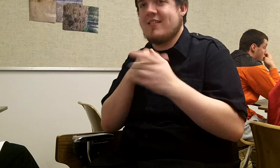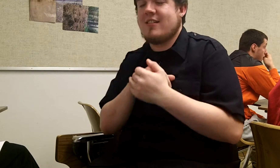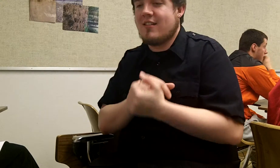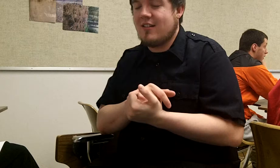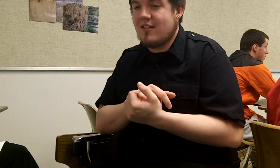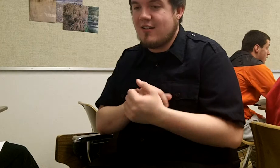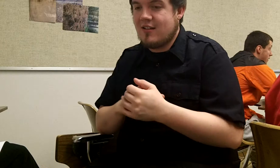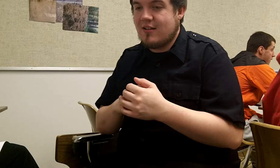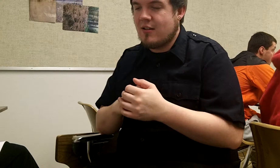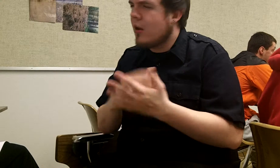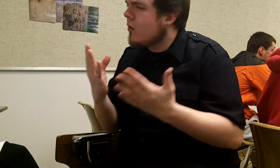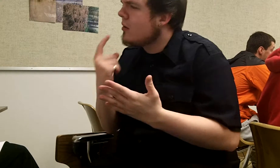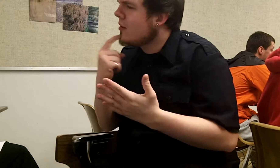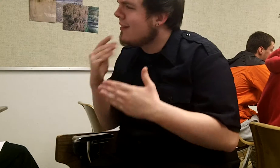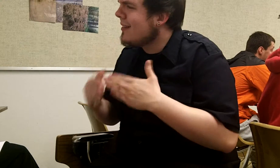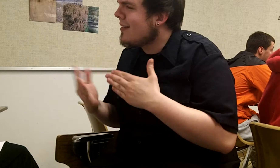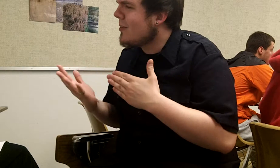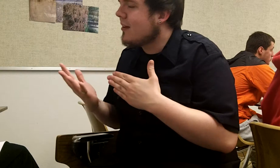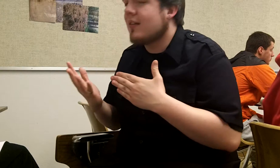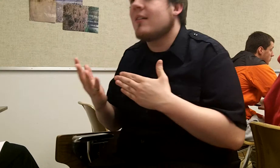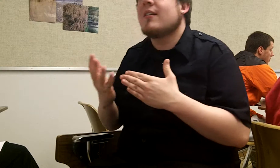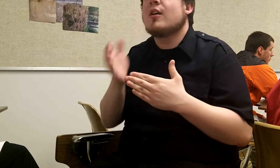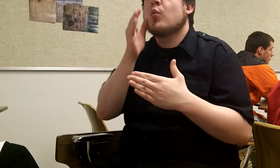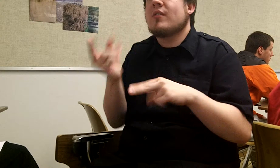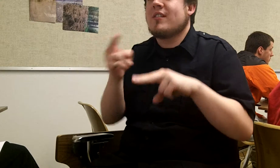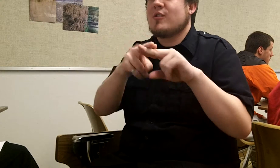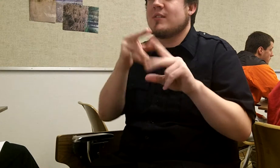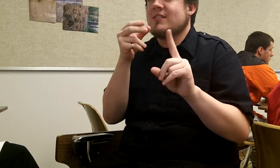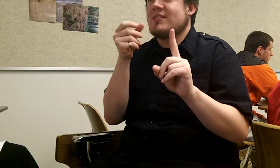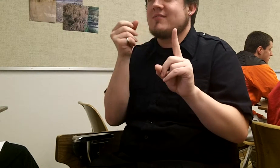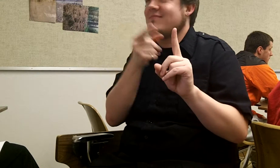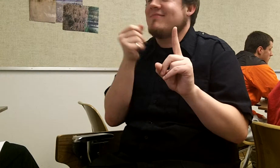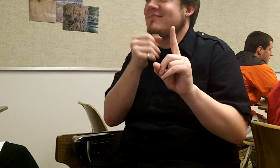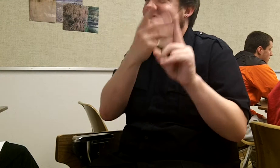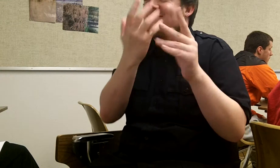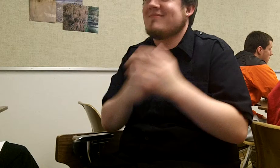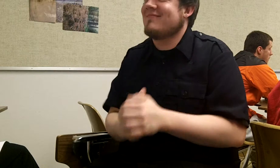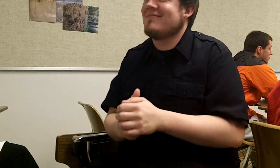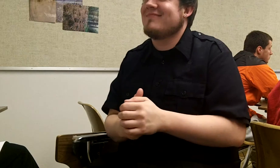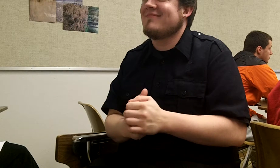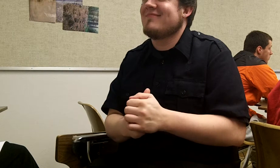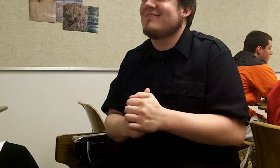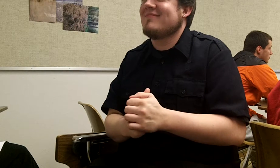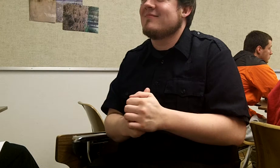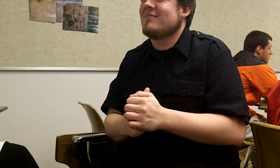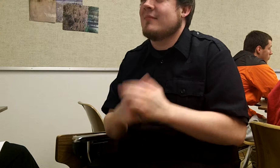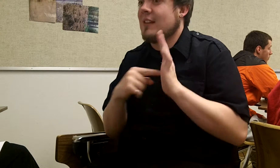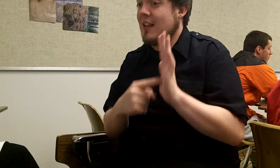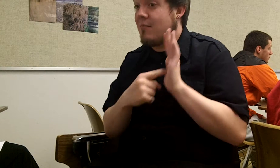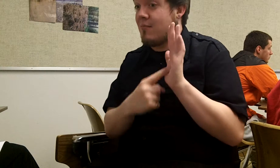What would you say the end result was? It increases transcription of the target genes. So here, on